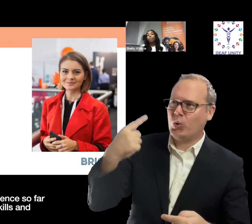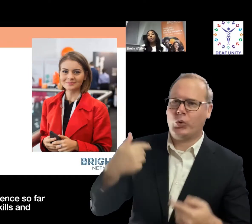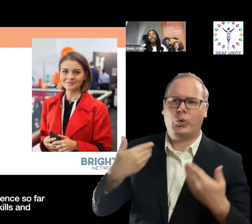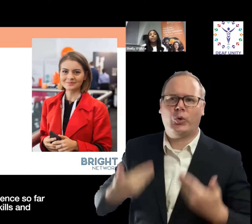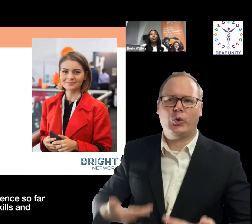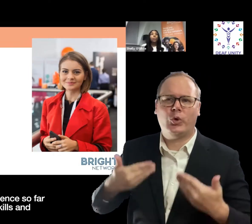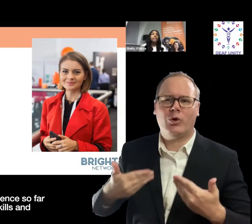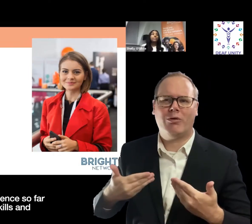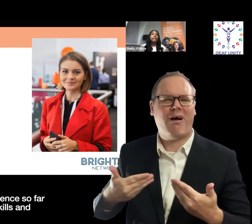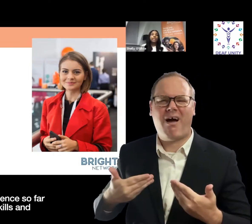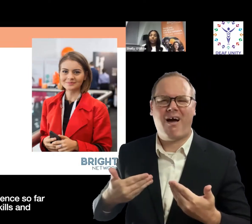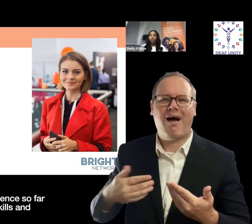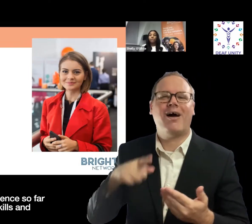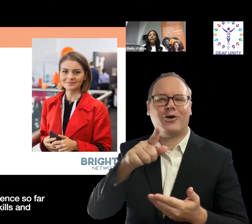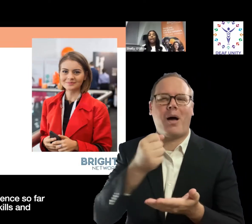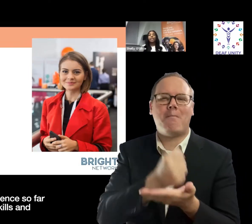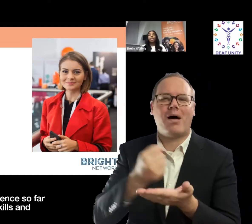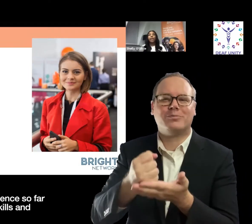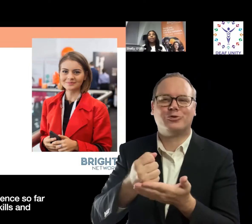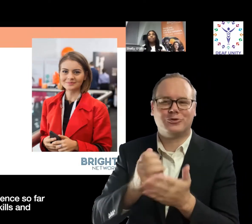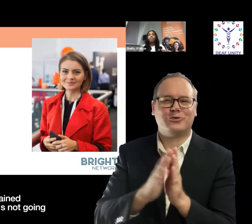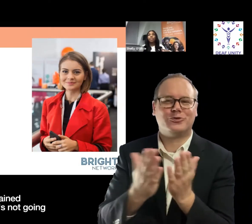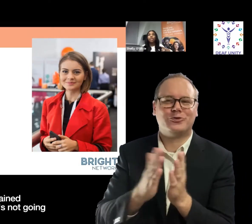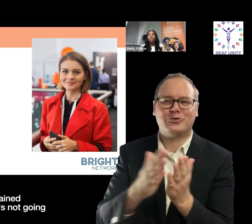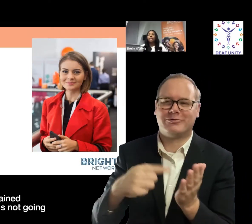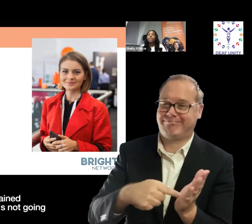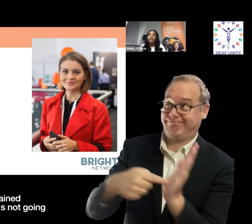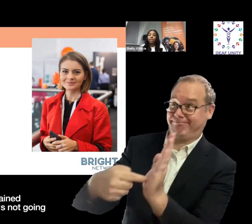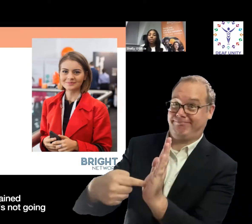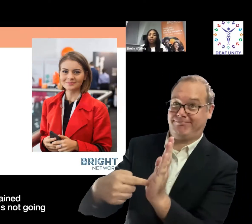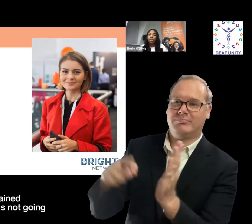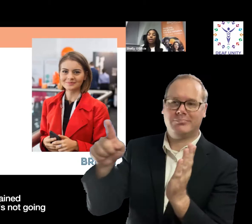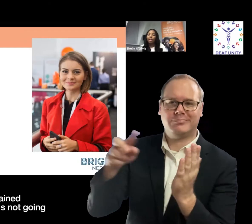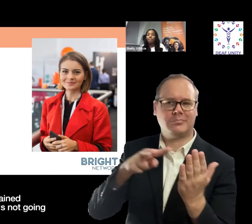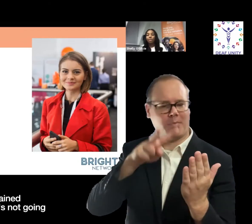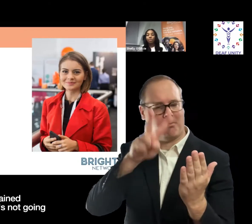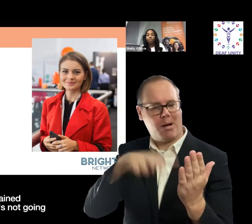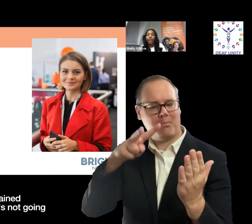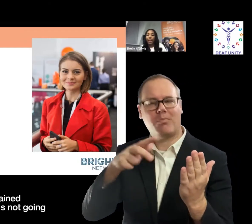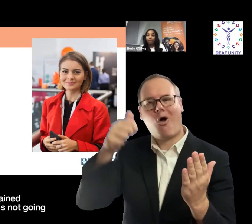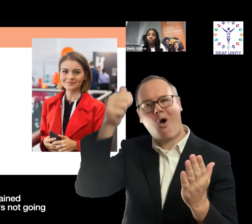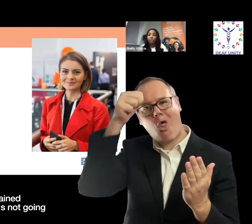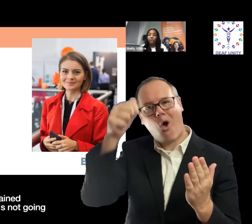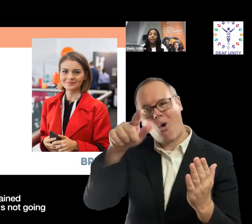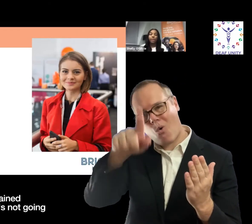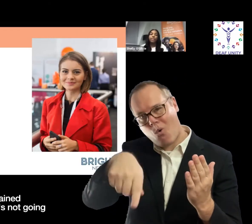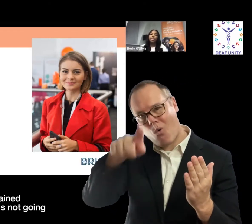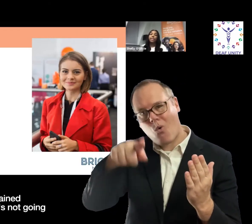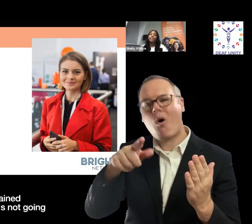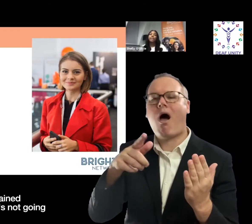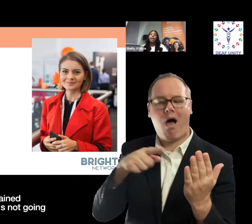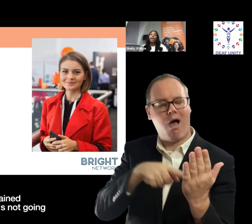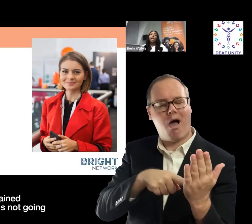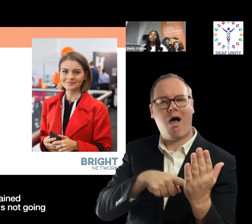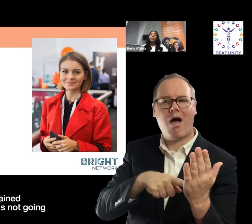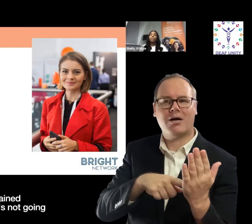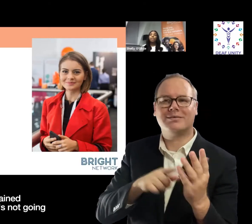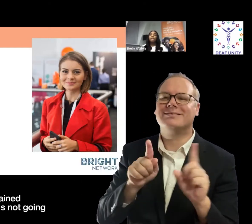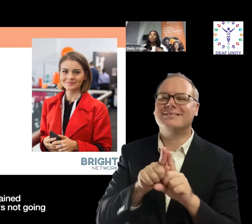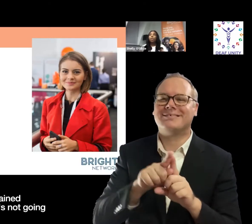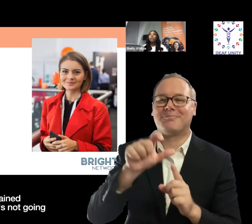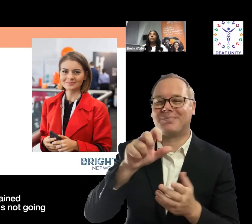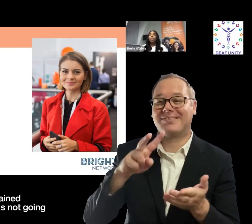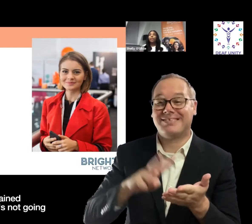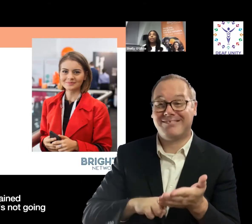and portrays all the different skills and achievements that you've gained from those experiences.